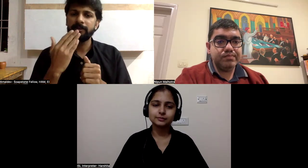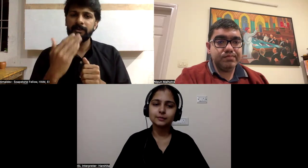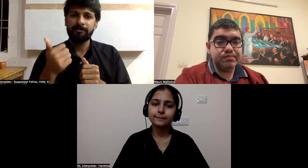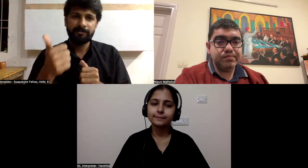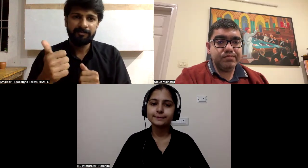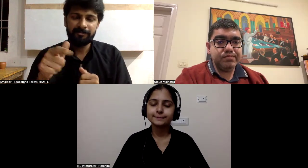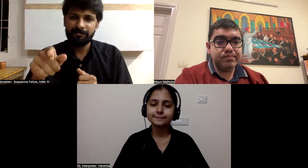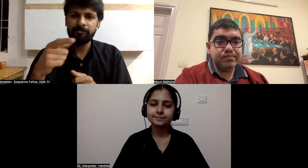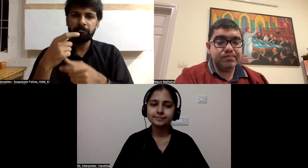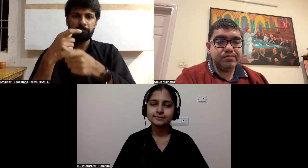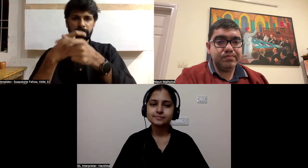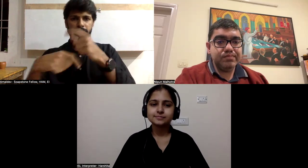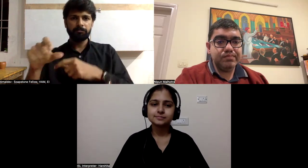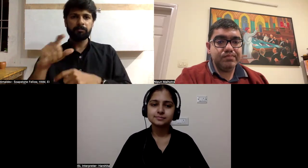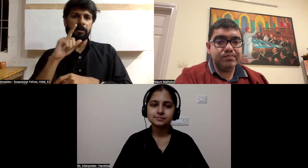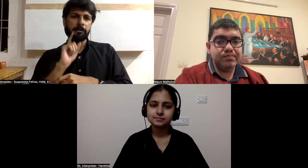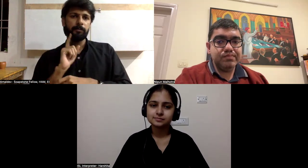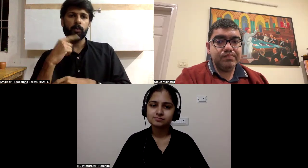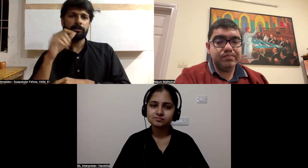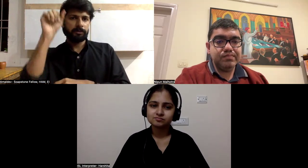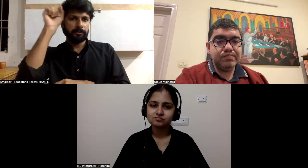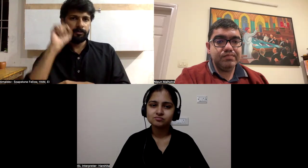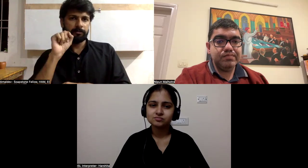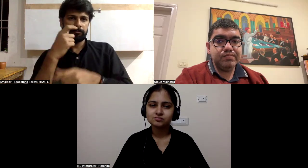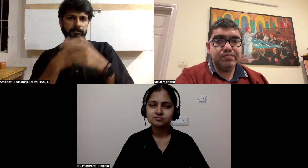That's good. Thank you, thank you.